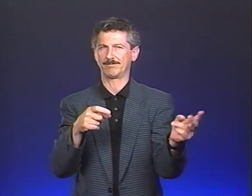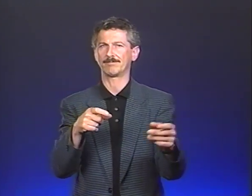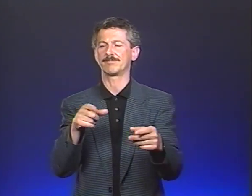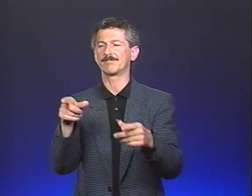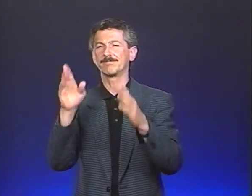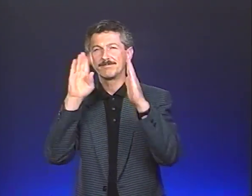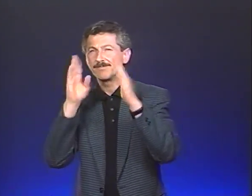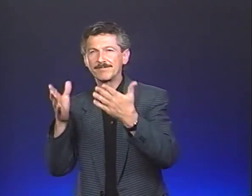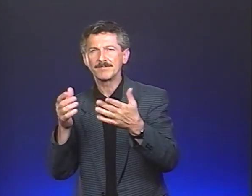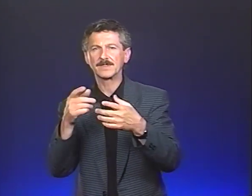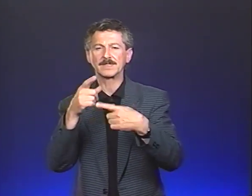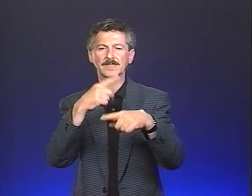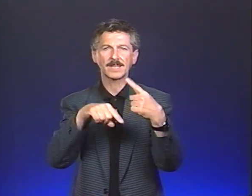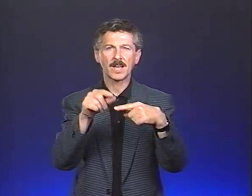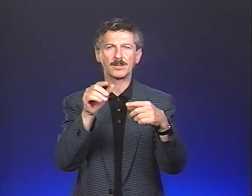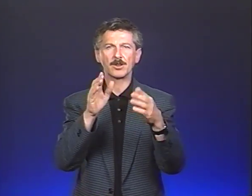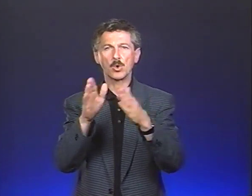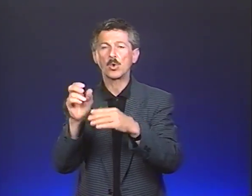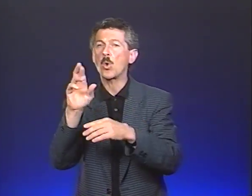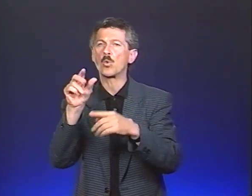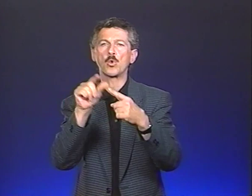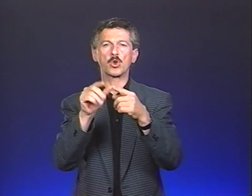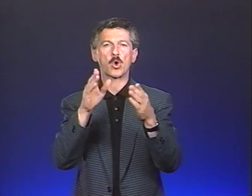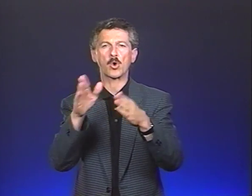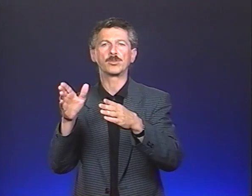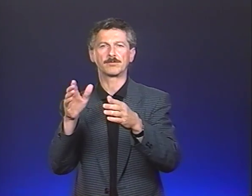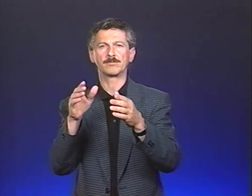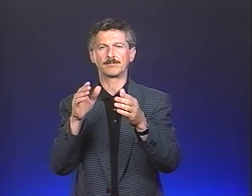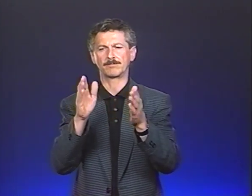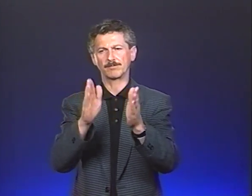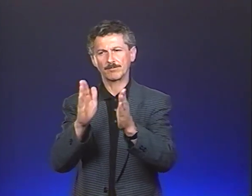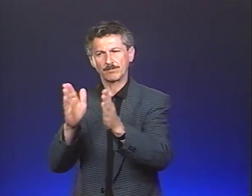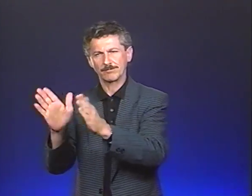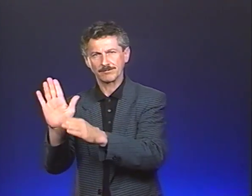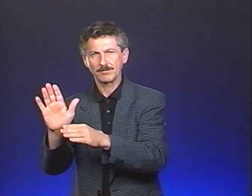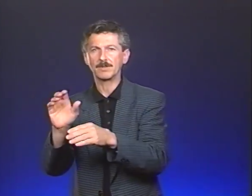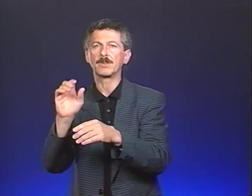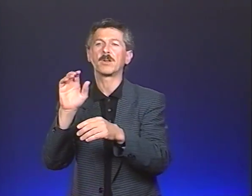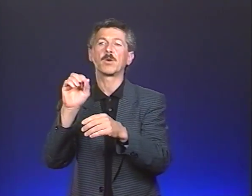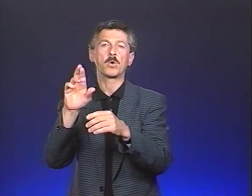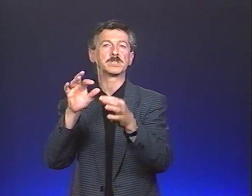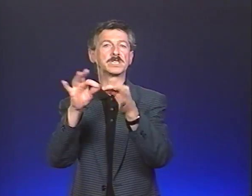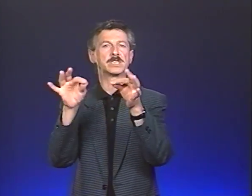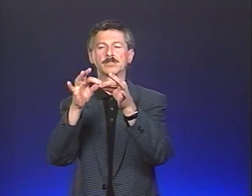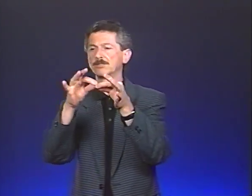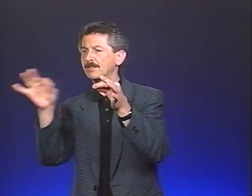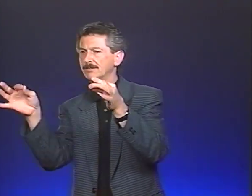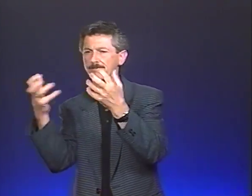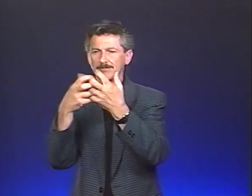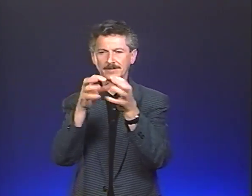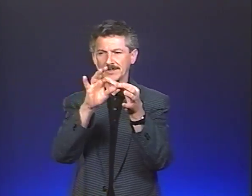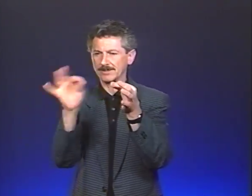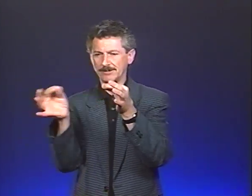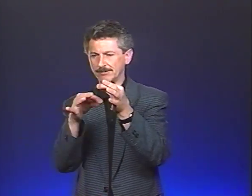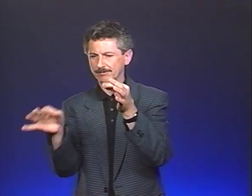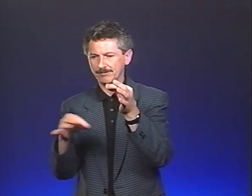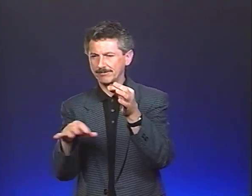Syntax differs from morphology and phonology because it focuses on word order or sign order, or how sentences